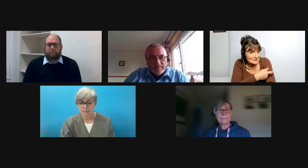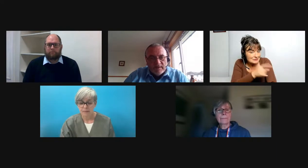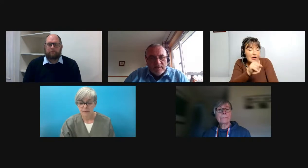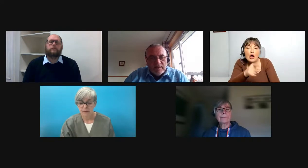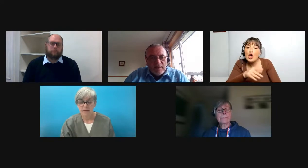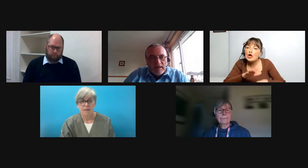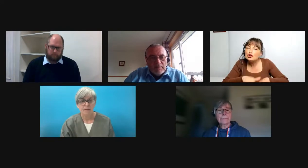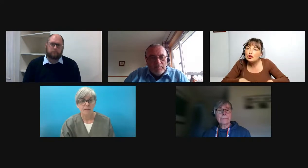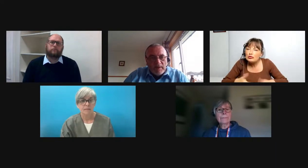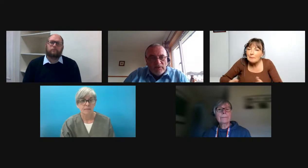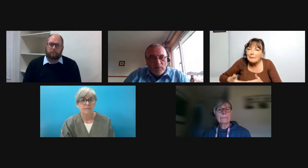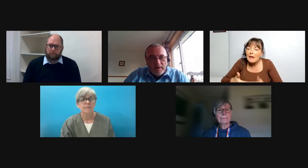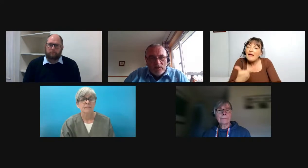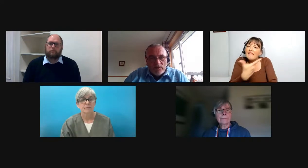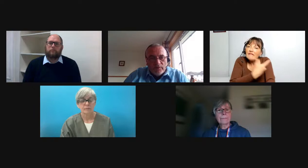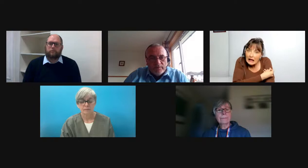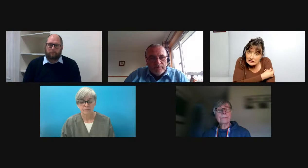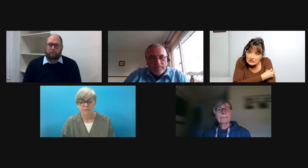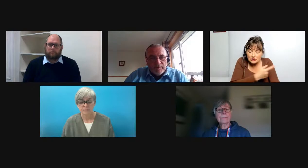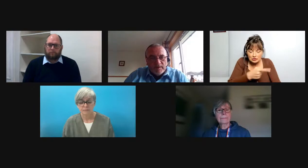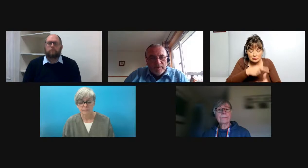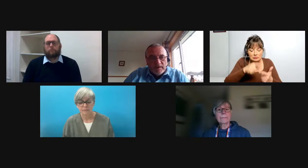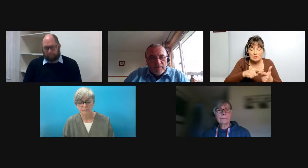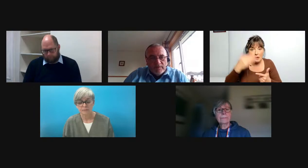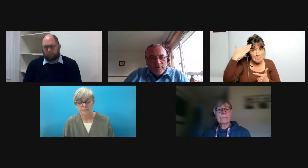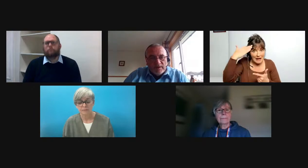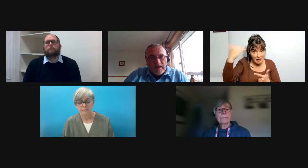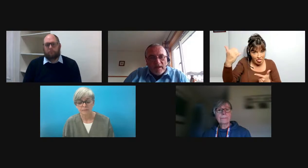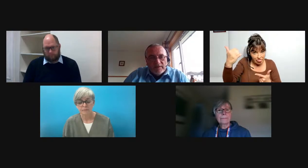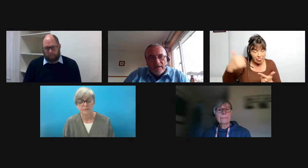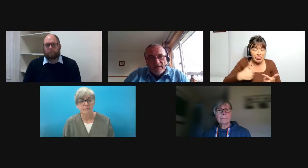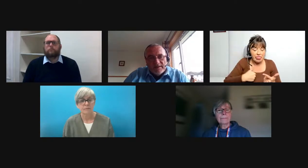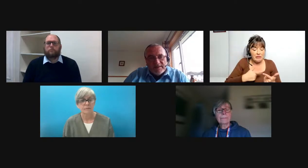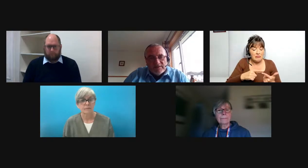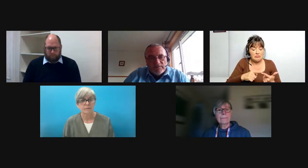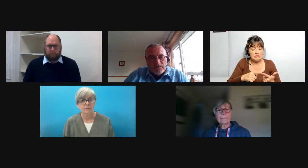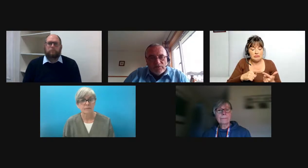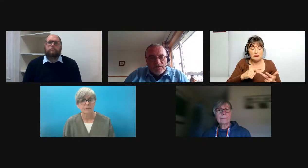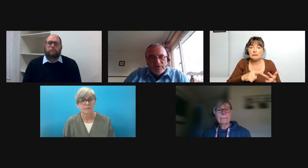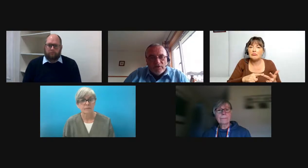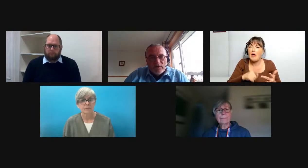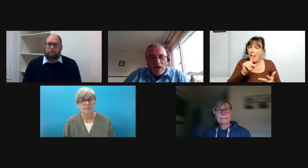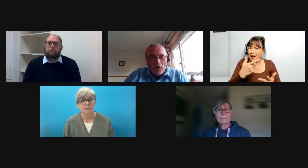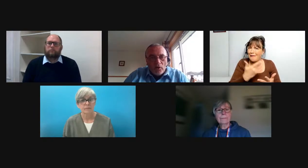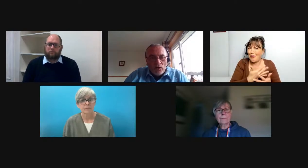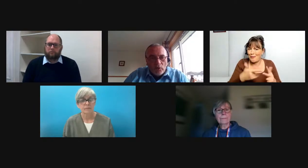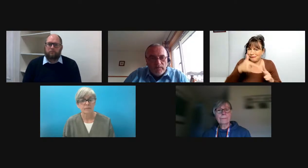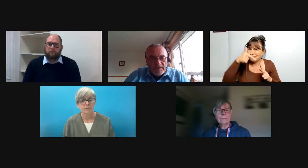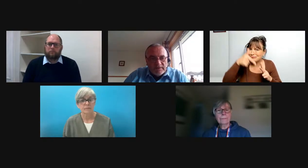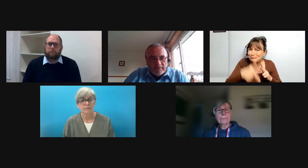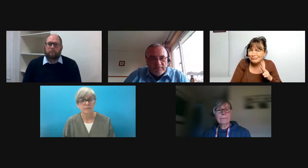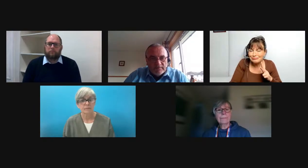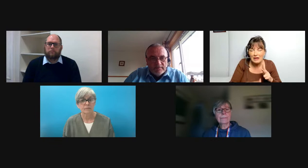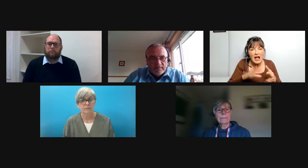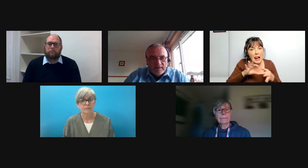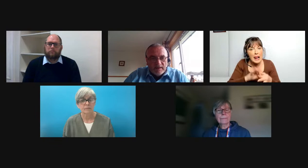vaccination, mental health. There are extensive resources on long